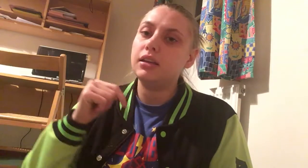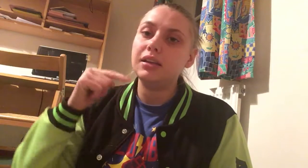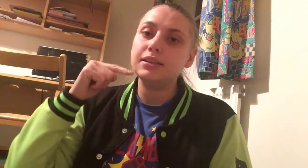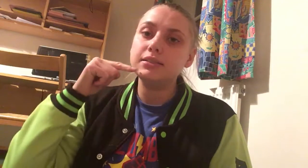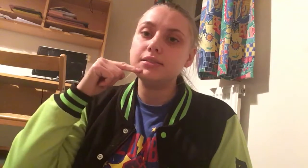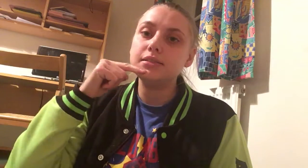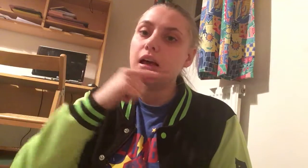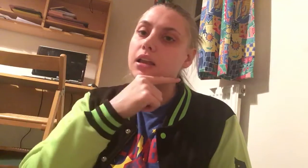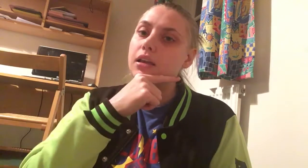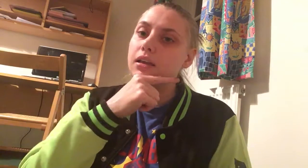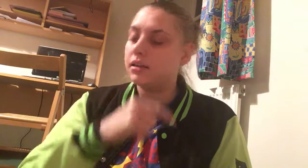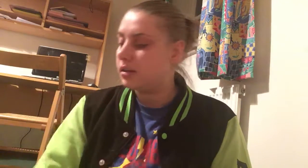son.